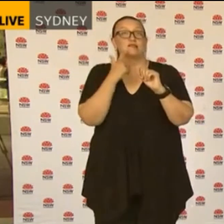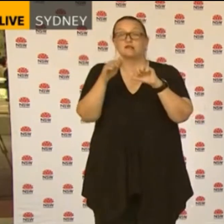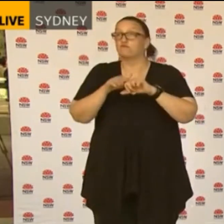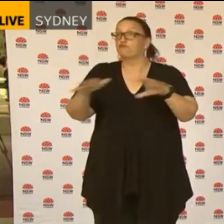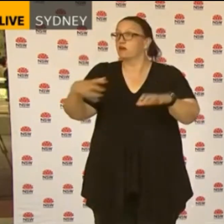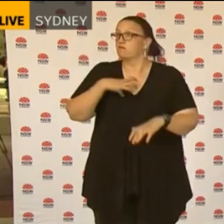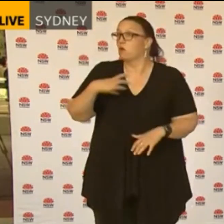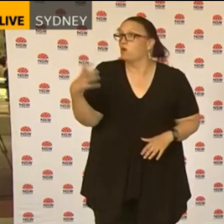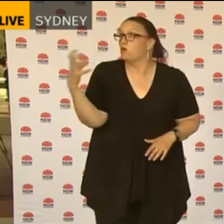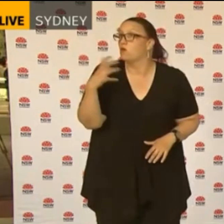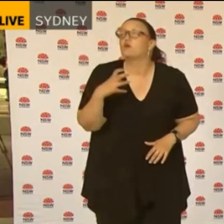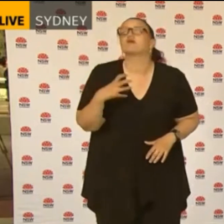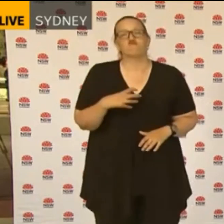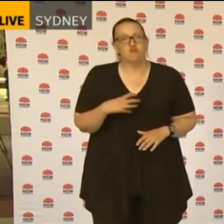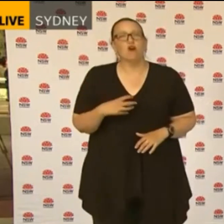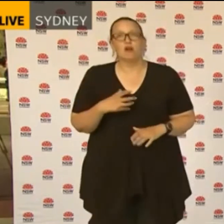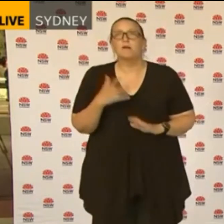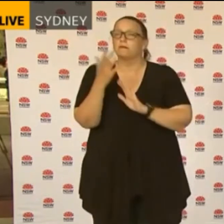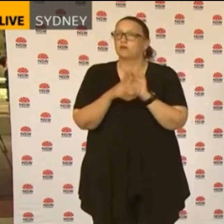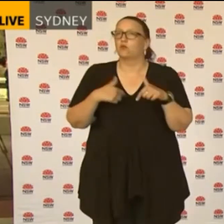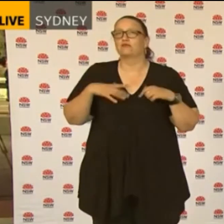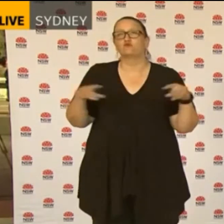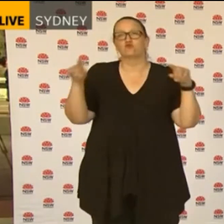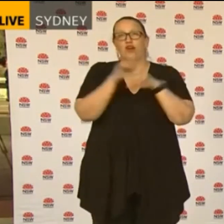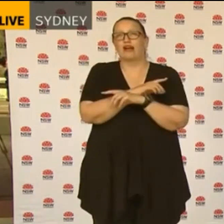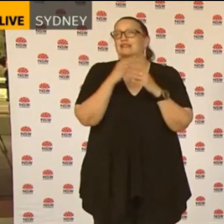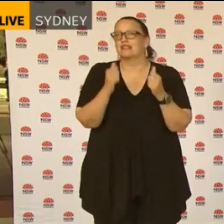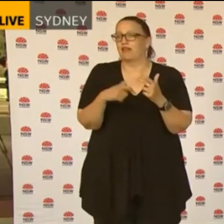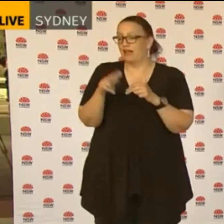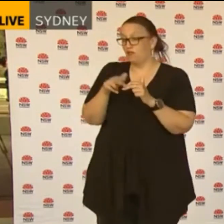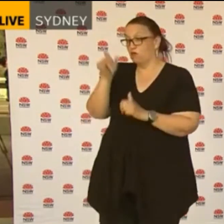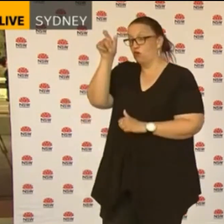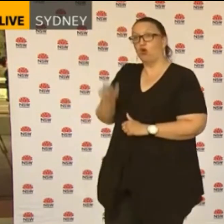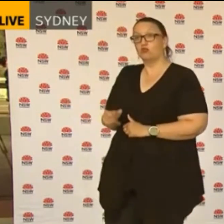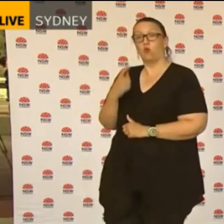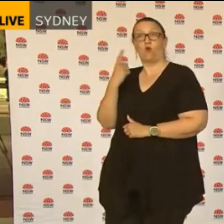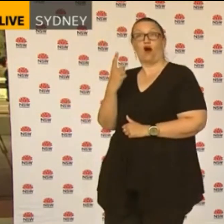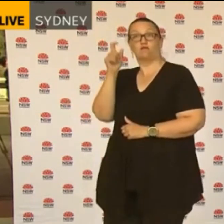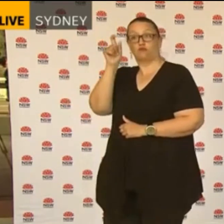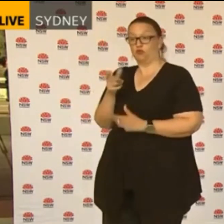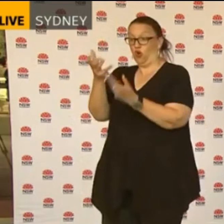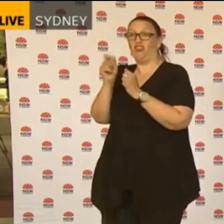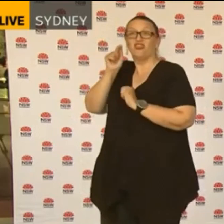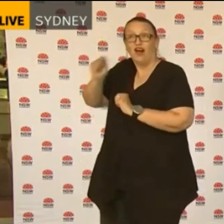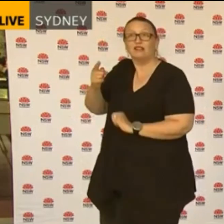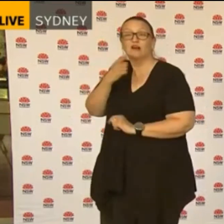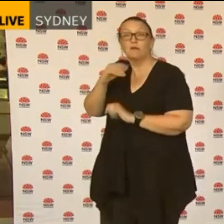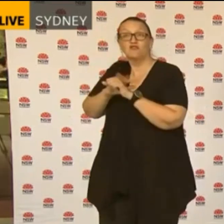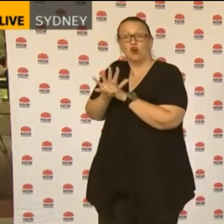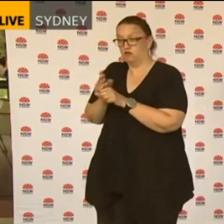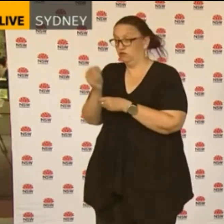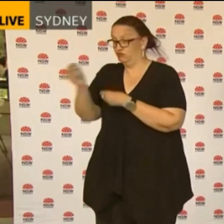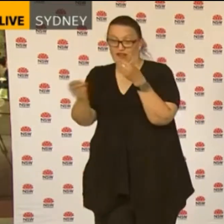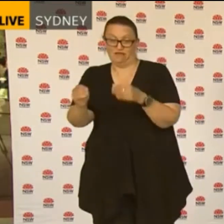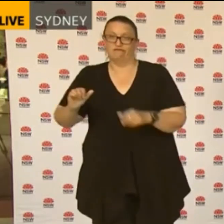far more contagious, that would mean in all likelihood that if one person in the household had the virus, the chances of them spreading it to